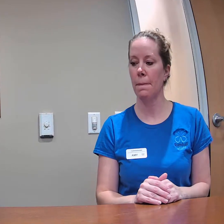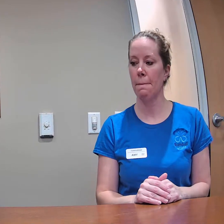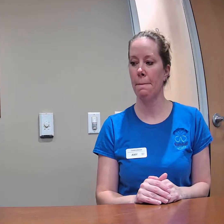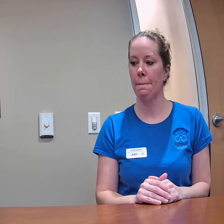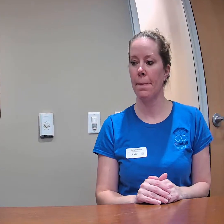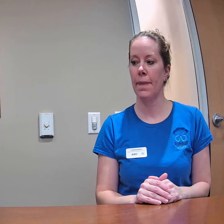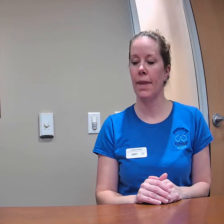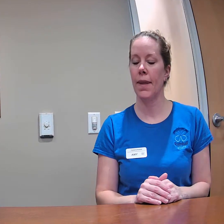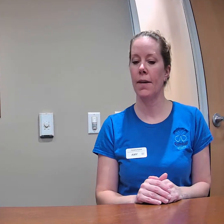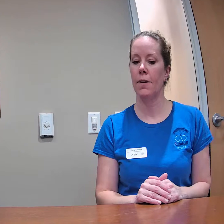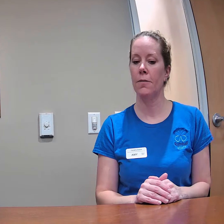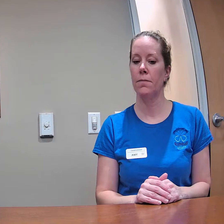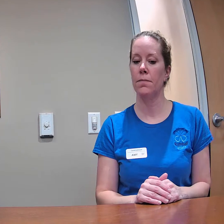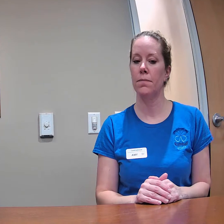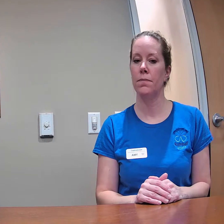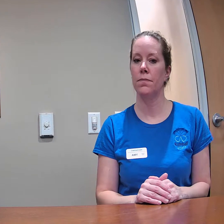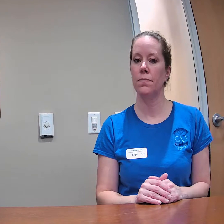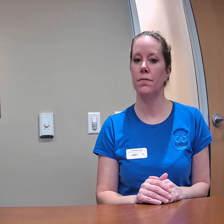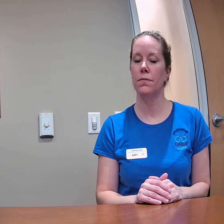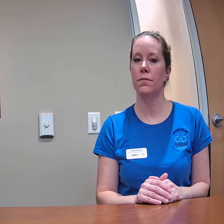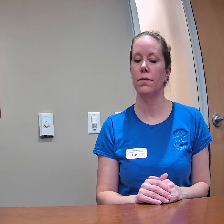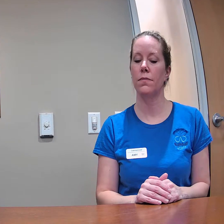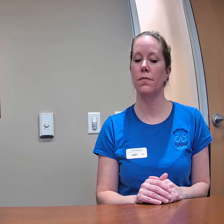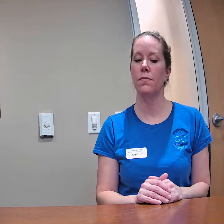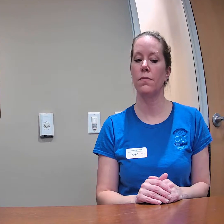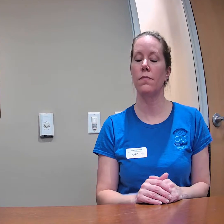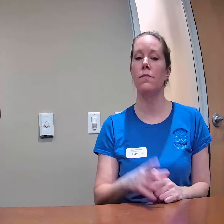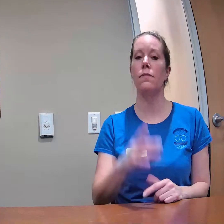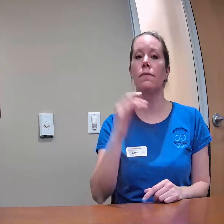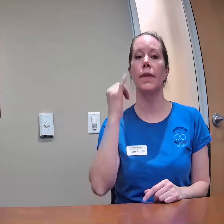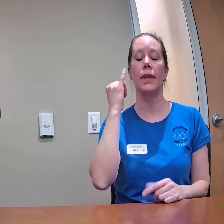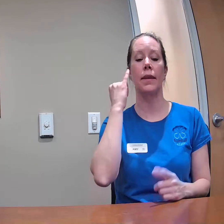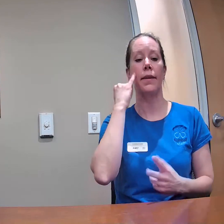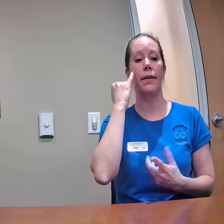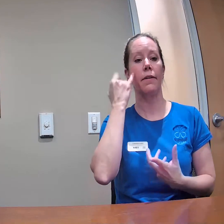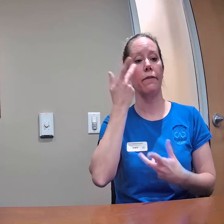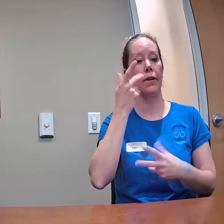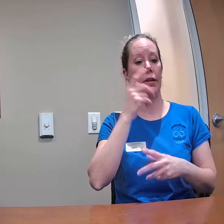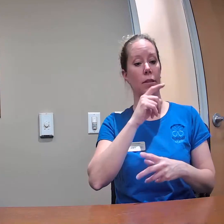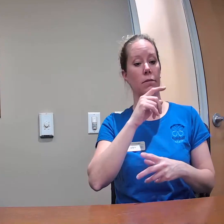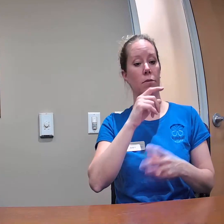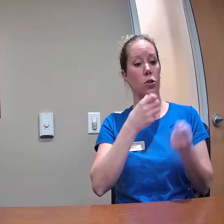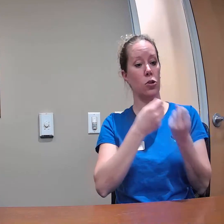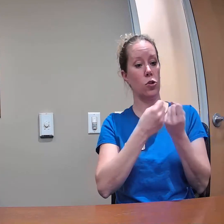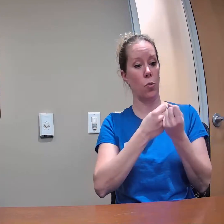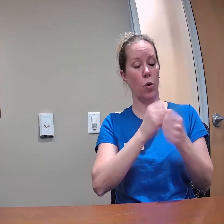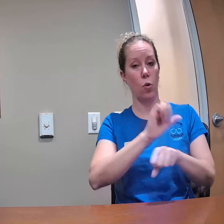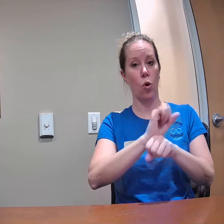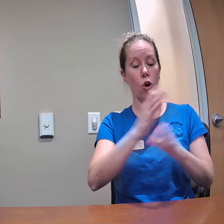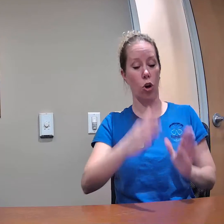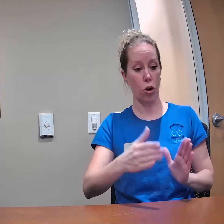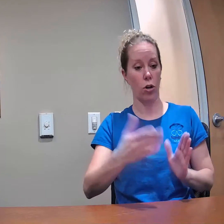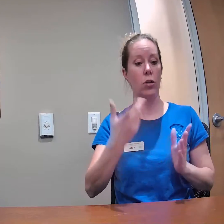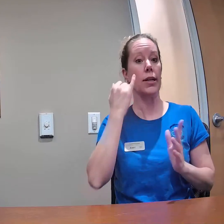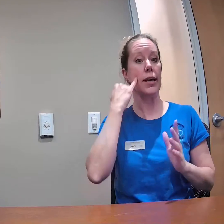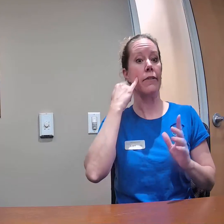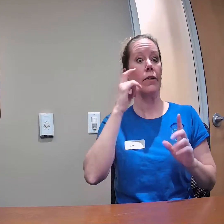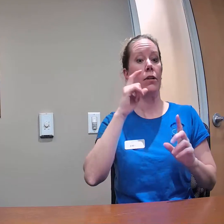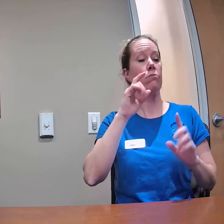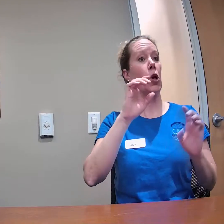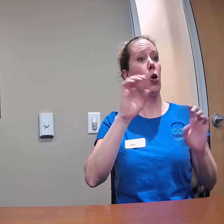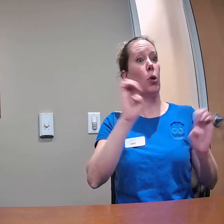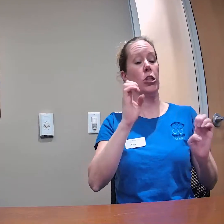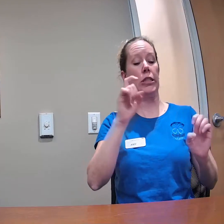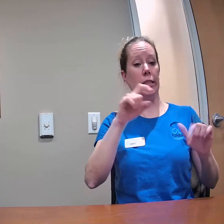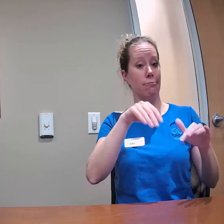This is a note. Where a support worker requires immediate access. So for example,